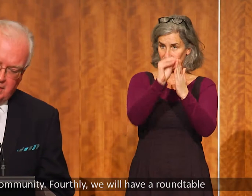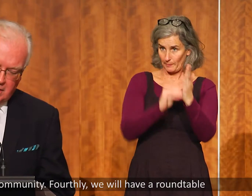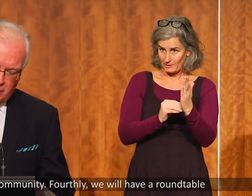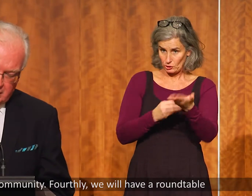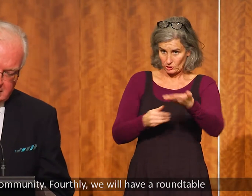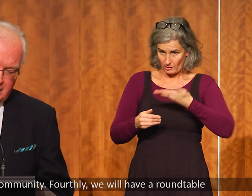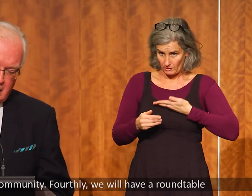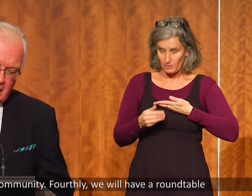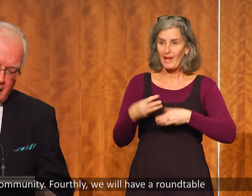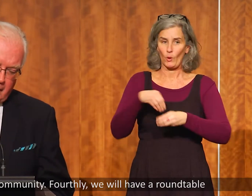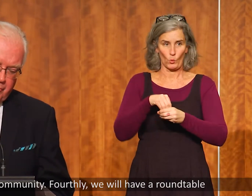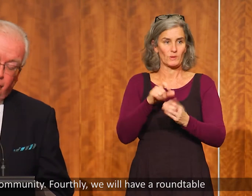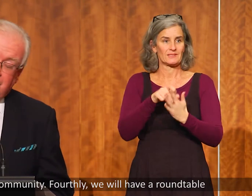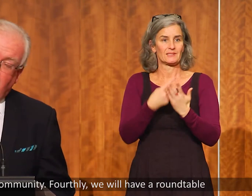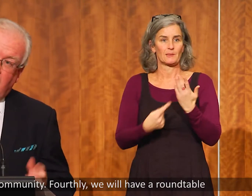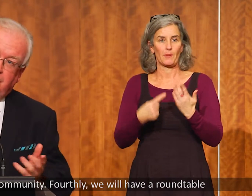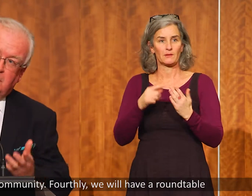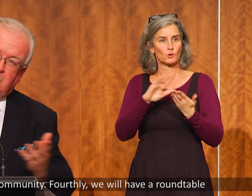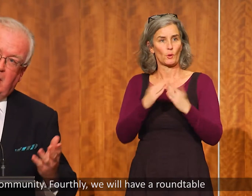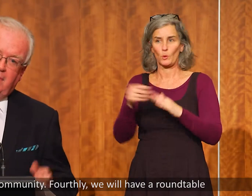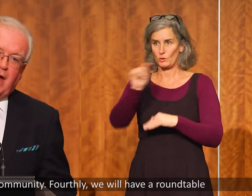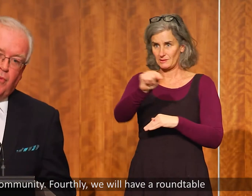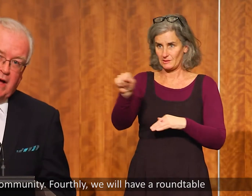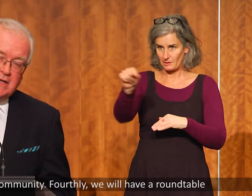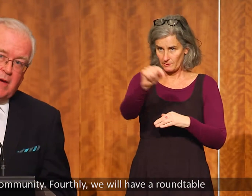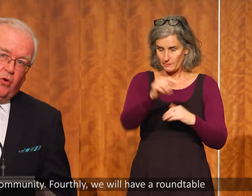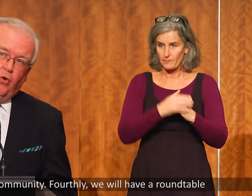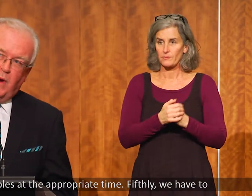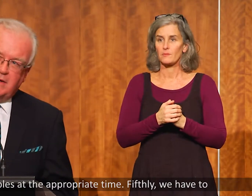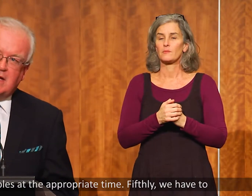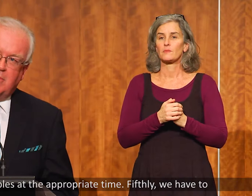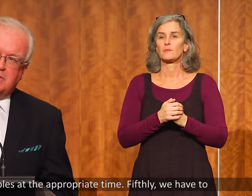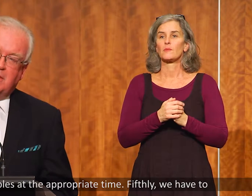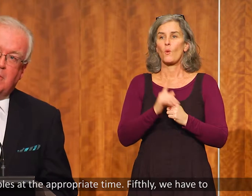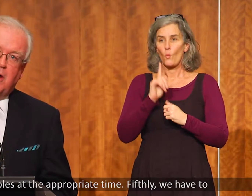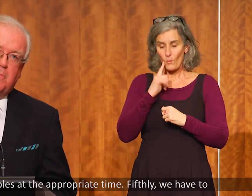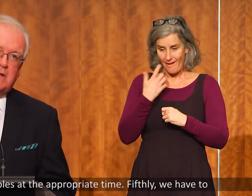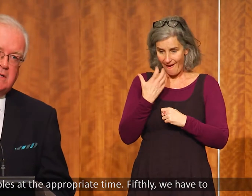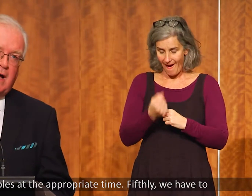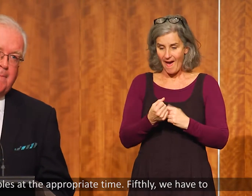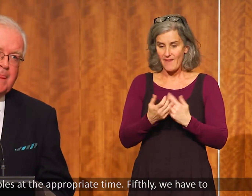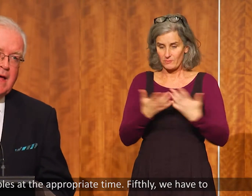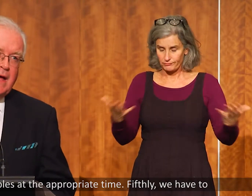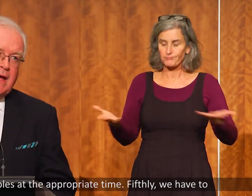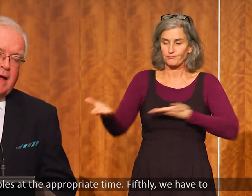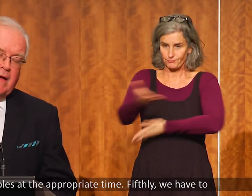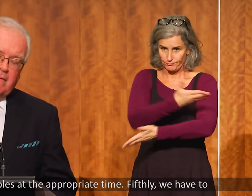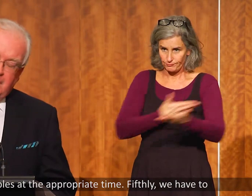the disability community. Fourth thing we'll do is we will have a roundtable or roundtables at the appropriate